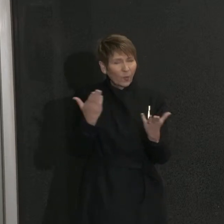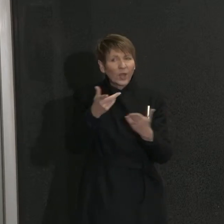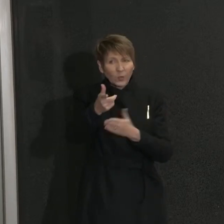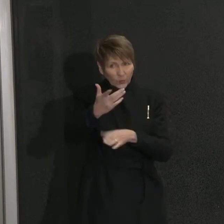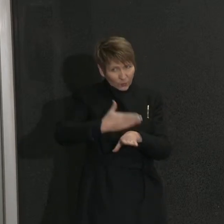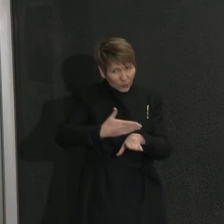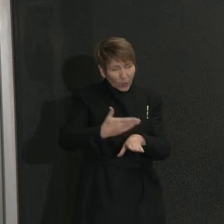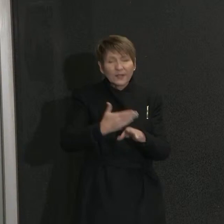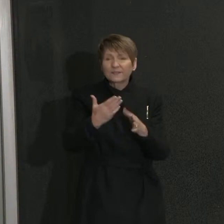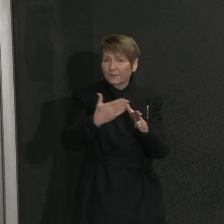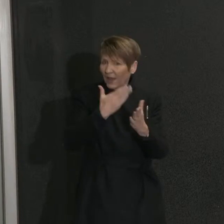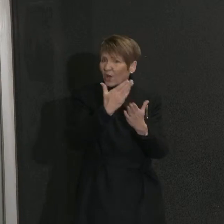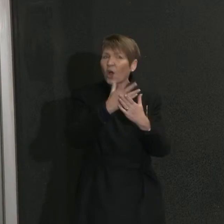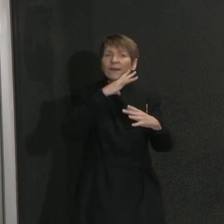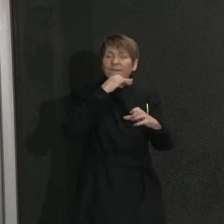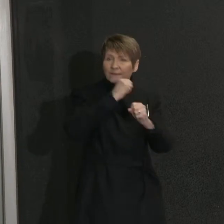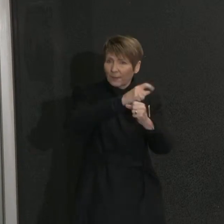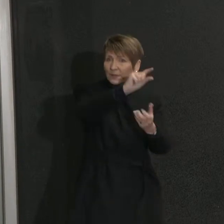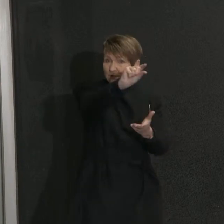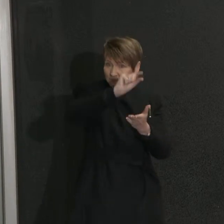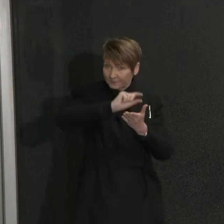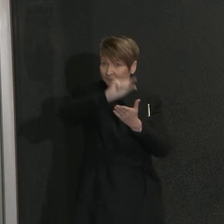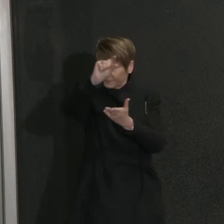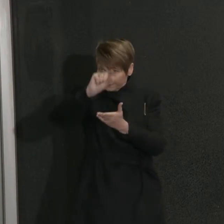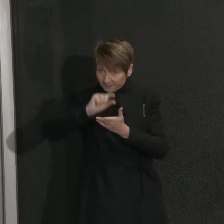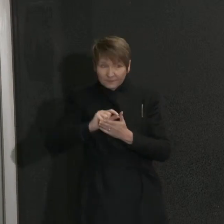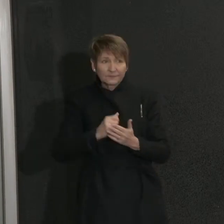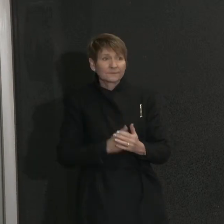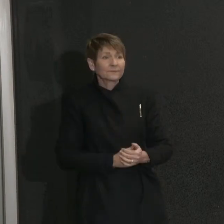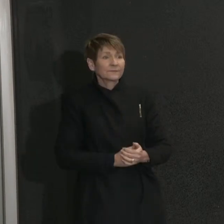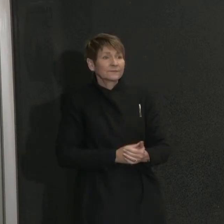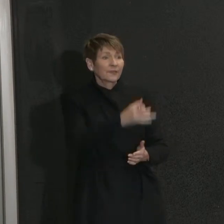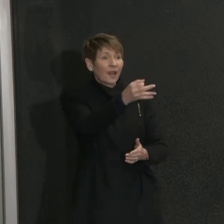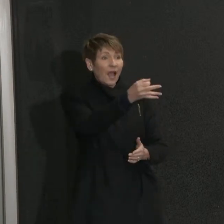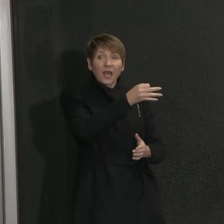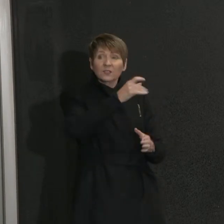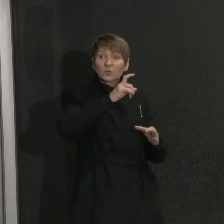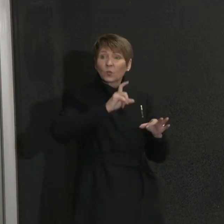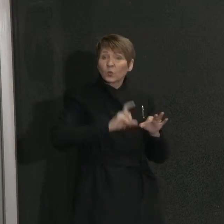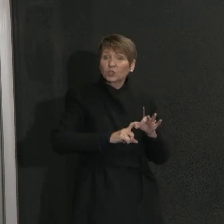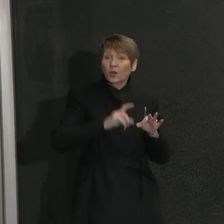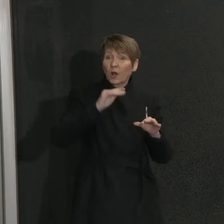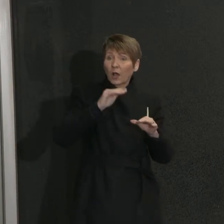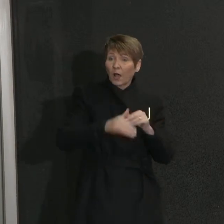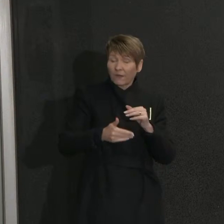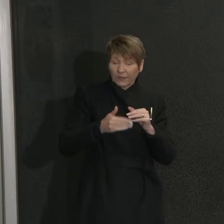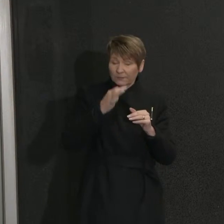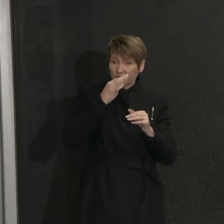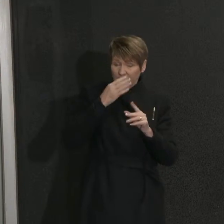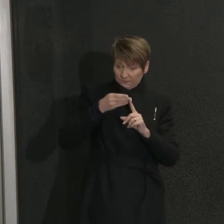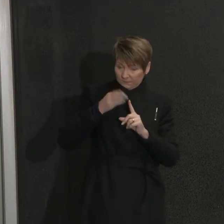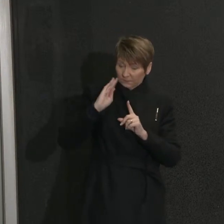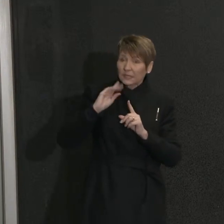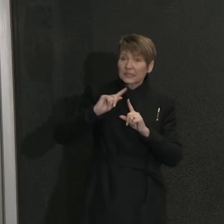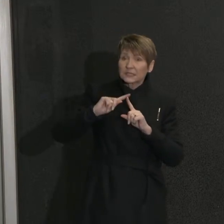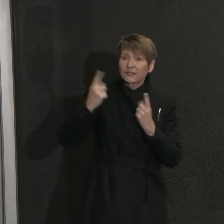couple Absolutely. of quick questions? Absolutely. Any more for me? Yes, just on tasers. Yes. Are you going to roll them out to police officers across the board anytime soon? Look,